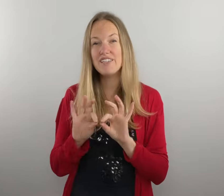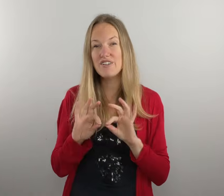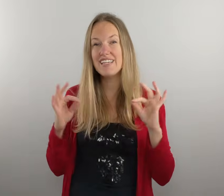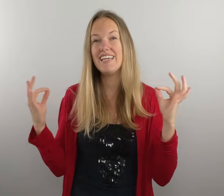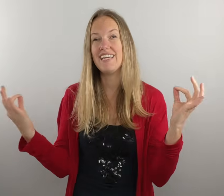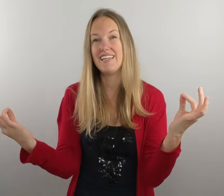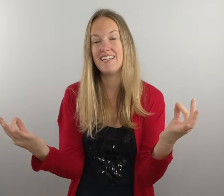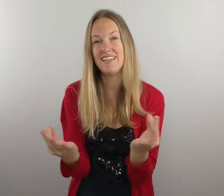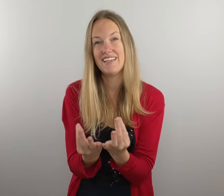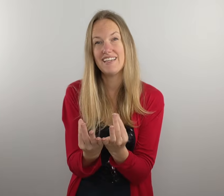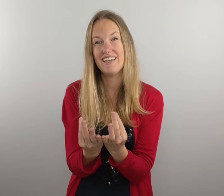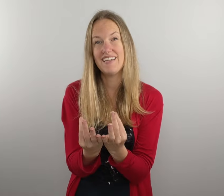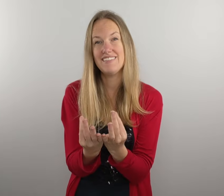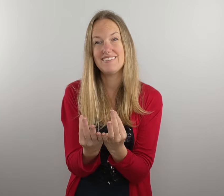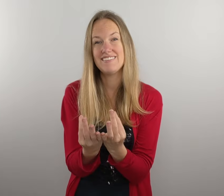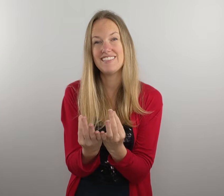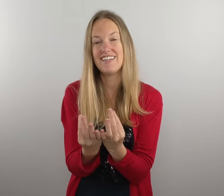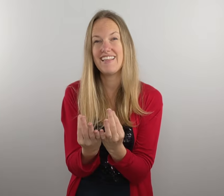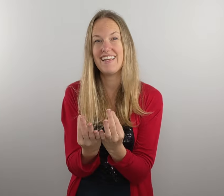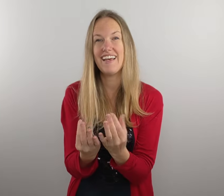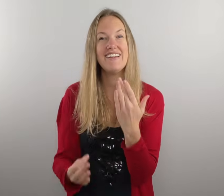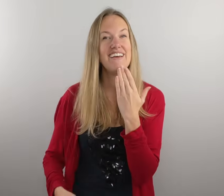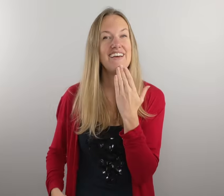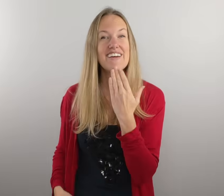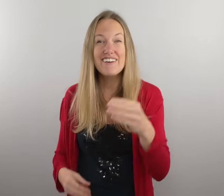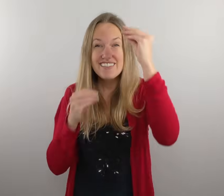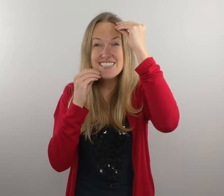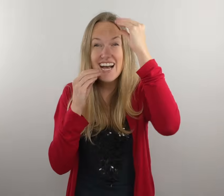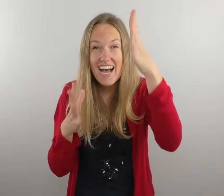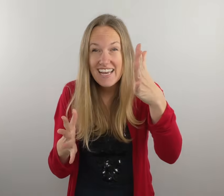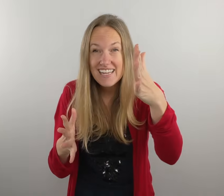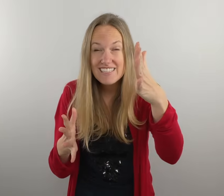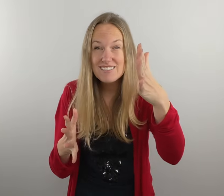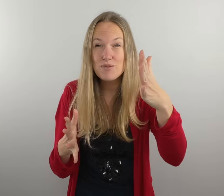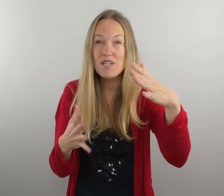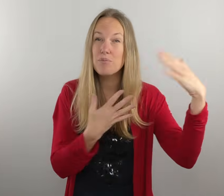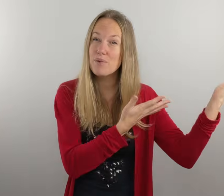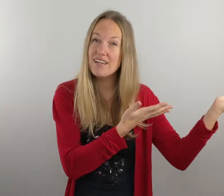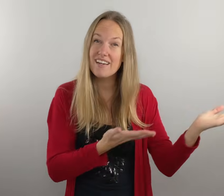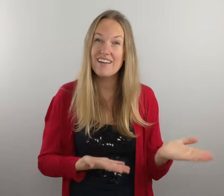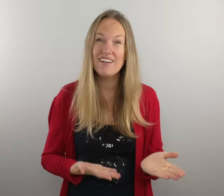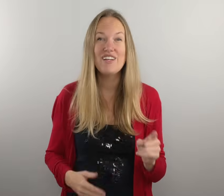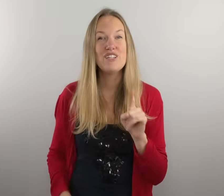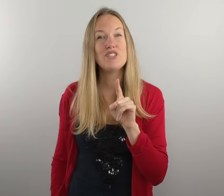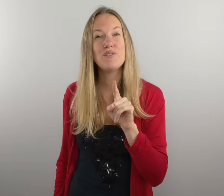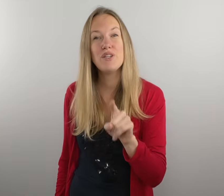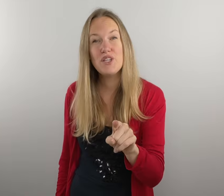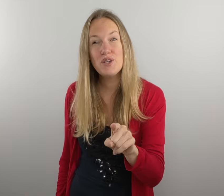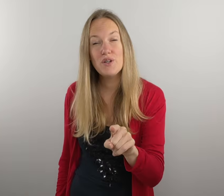your kin, okay? Let's try that again. Good tidings we bring to you